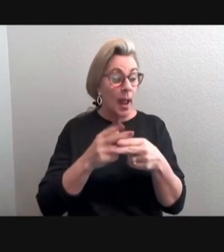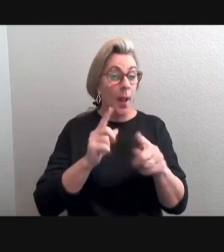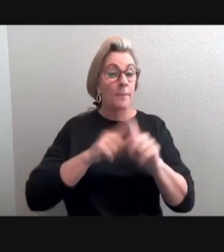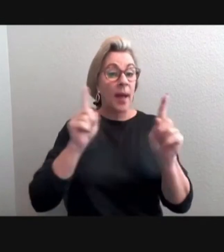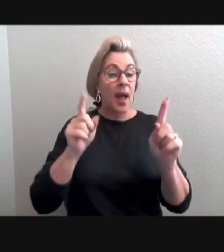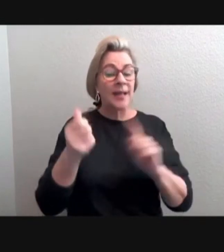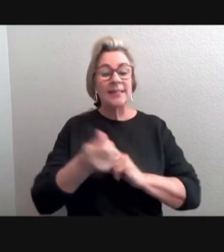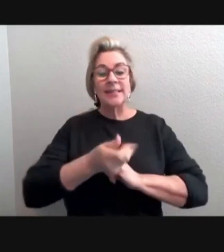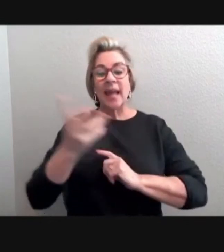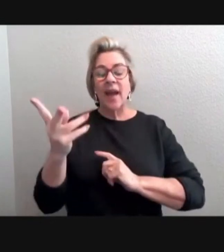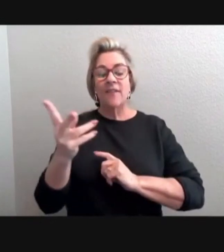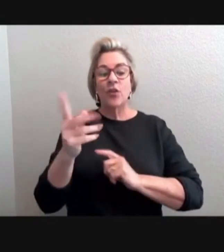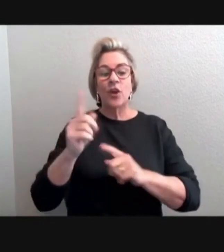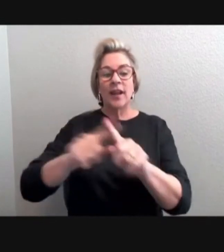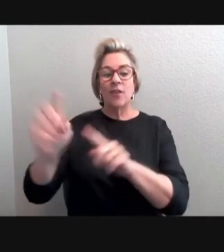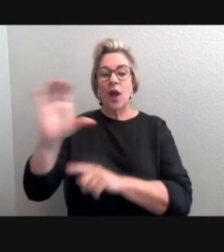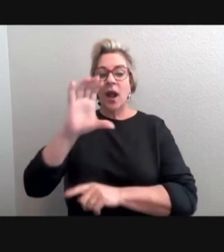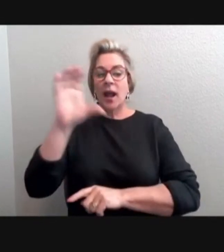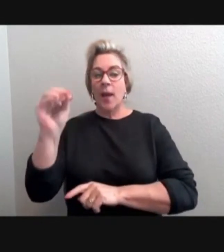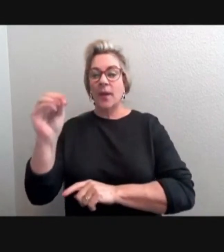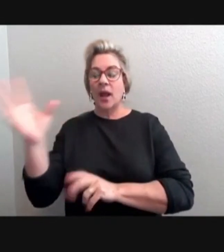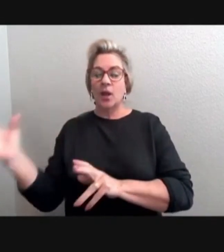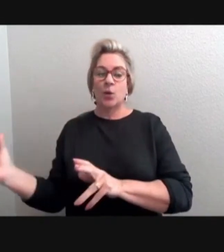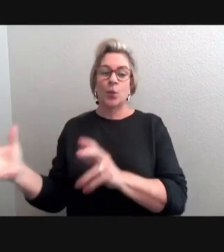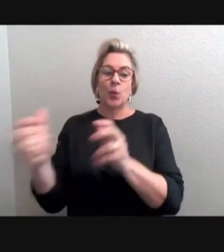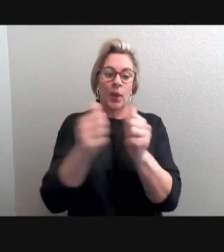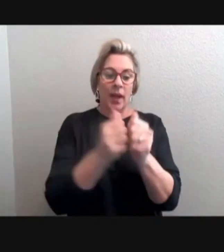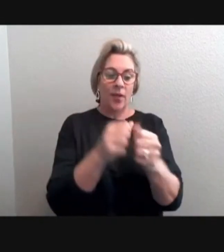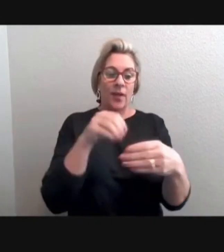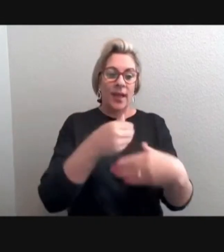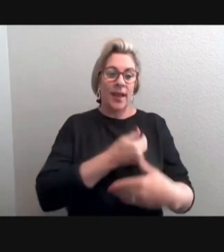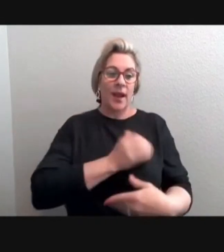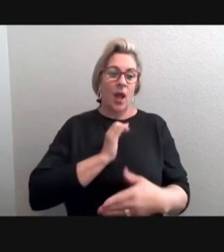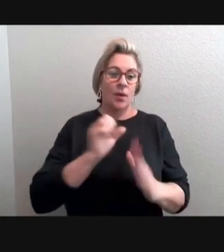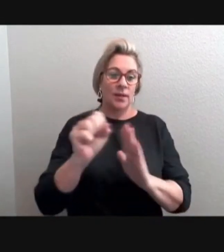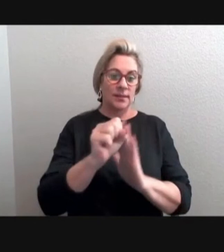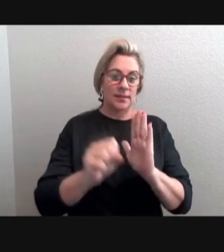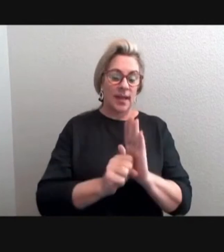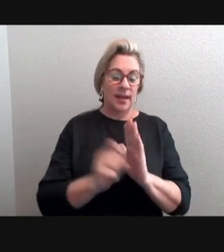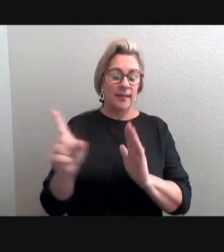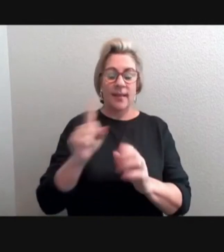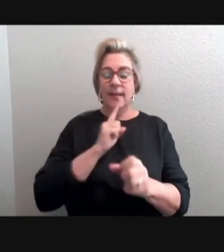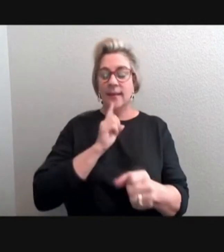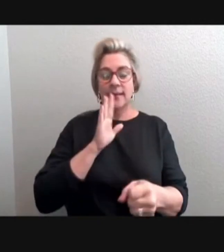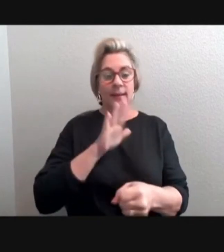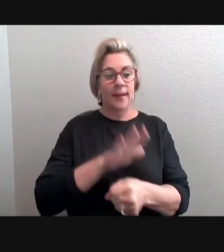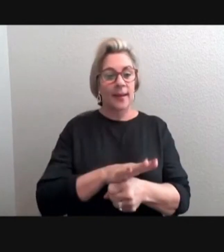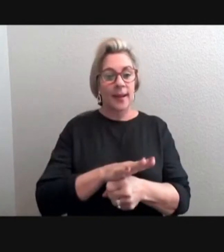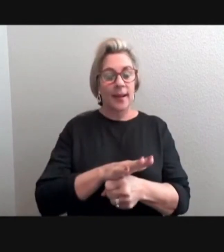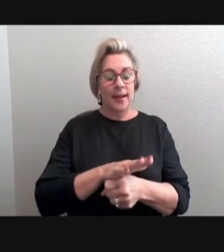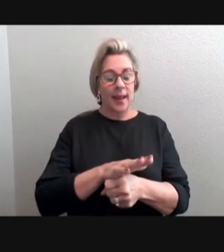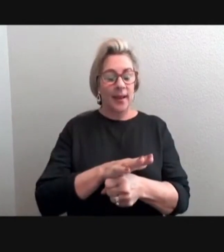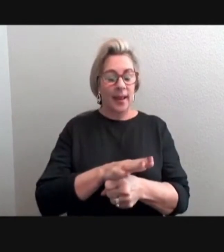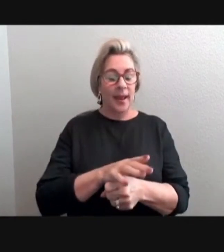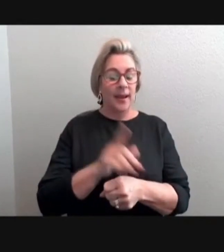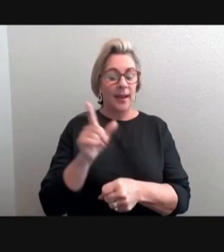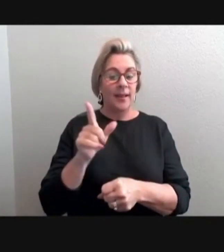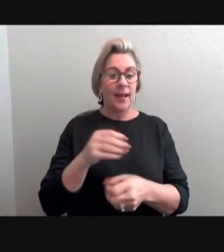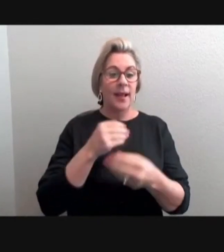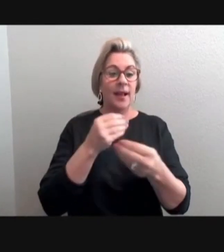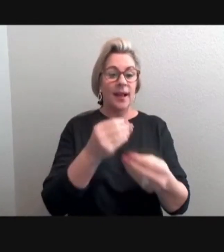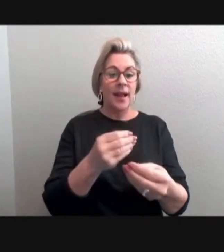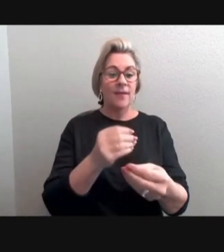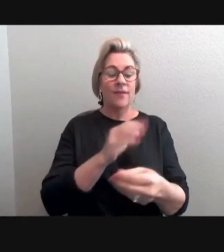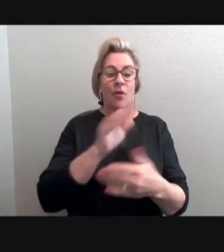other companies that came together in our state, really dedicated. I believe they're not only based in our state, all of their